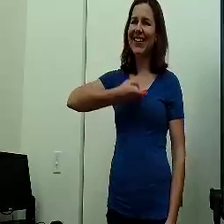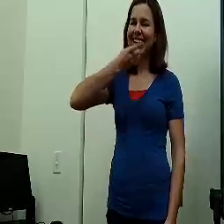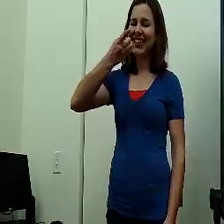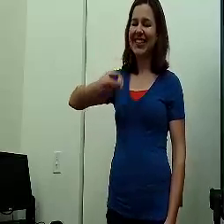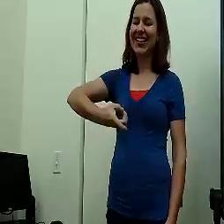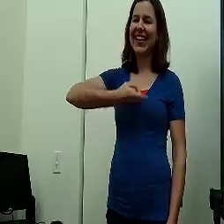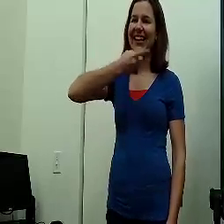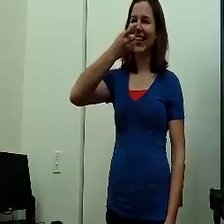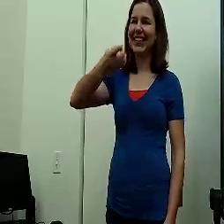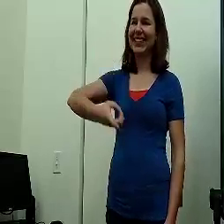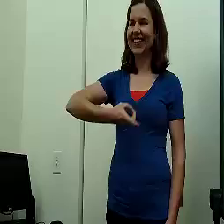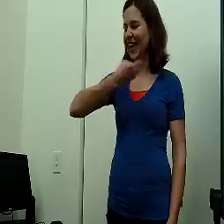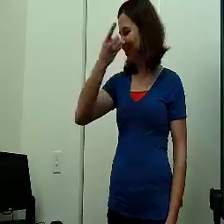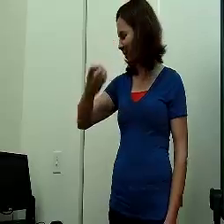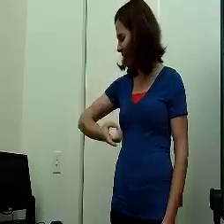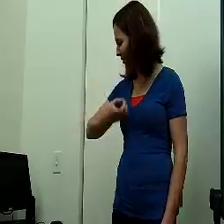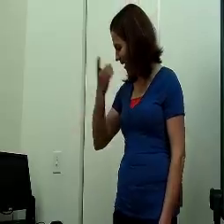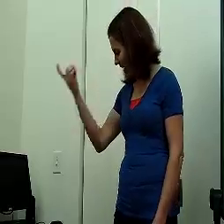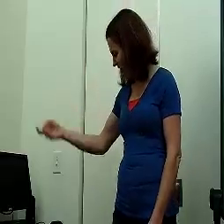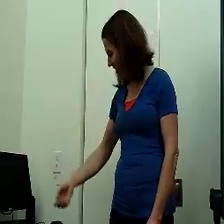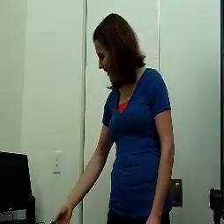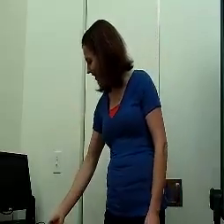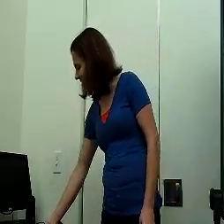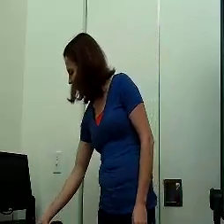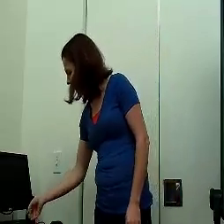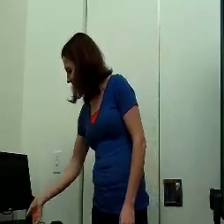is a D that circles up towards your mouth.